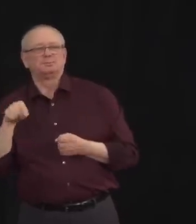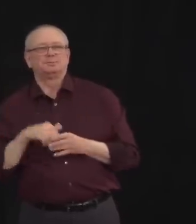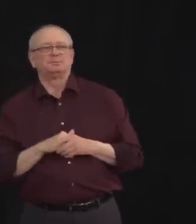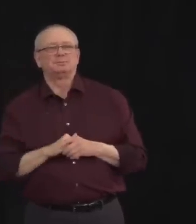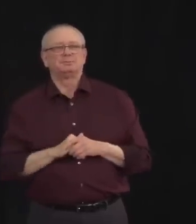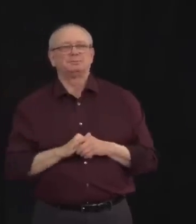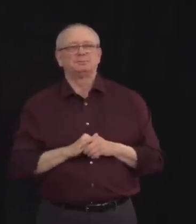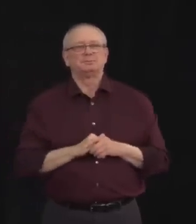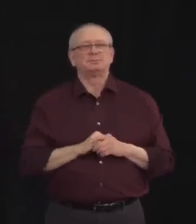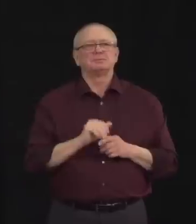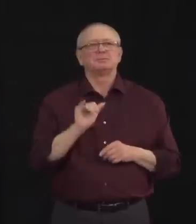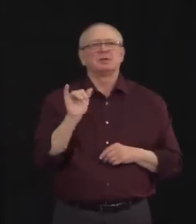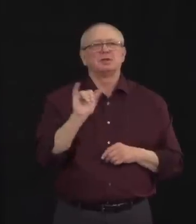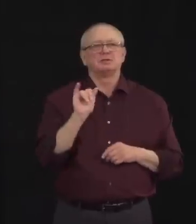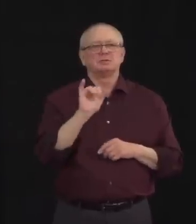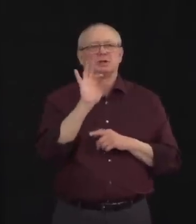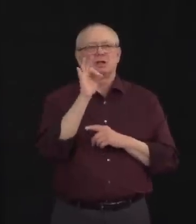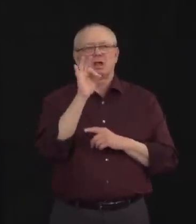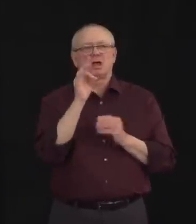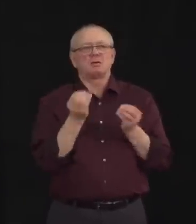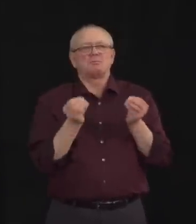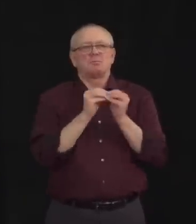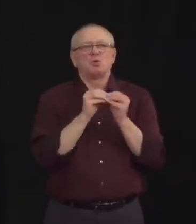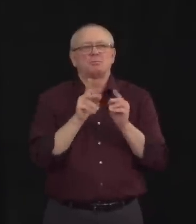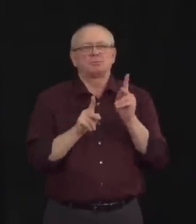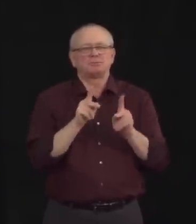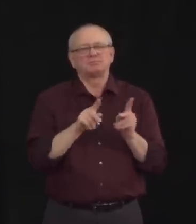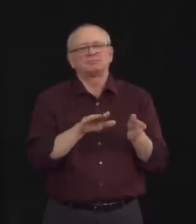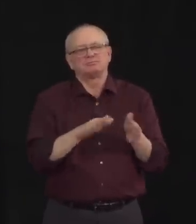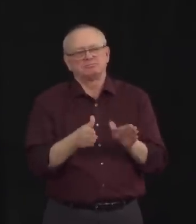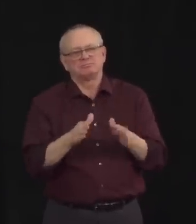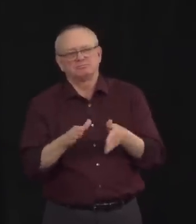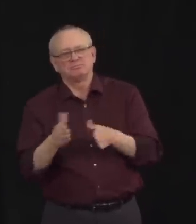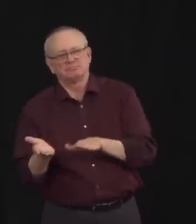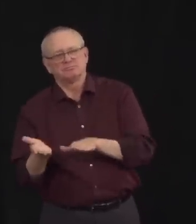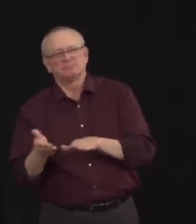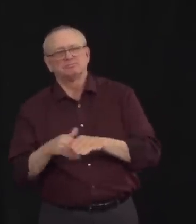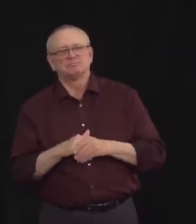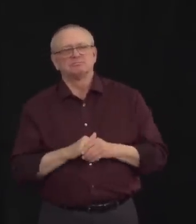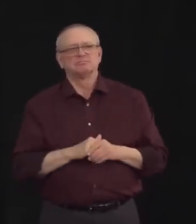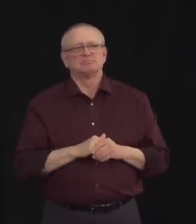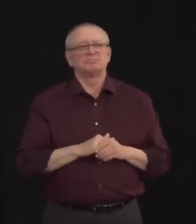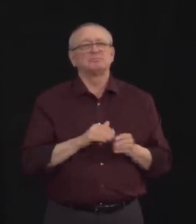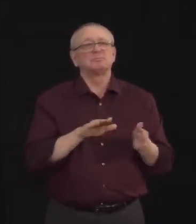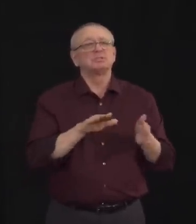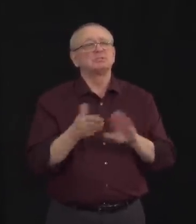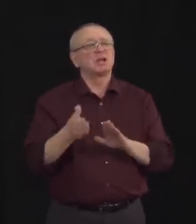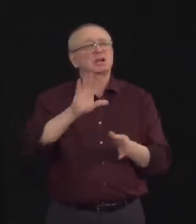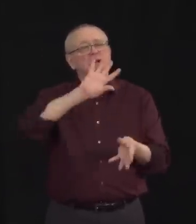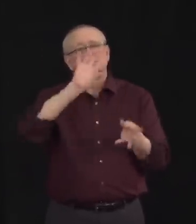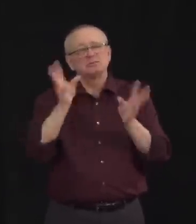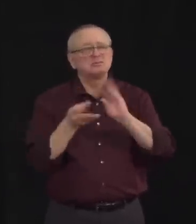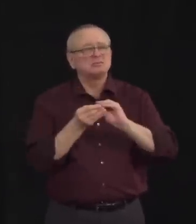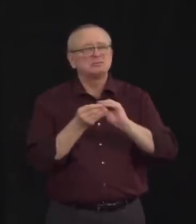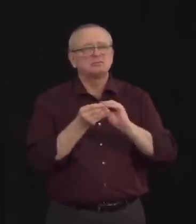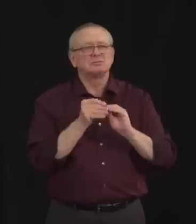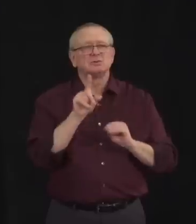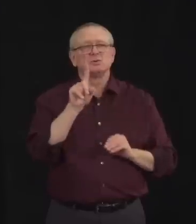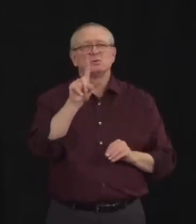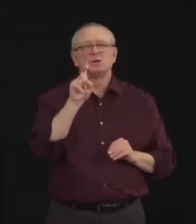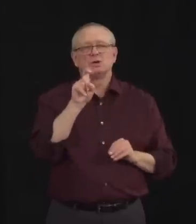also confirmed 9 additional deaths in the province. This brings the total number of lives lost to